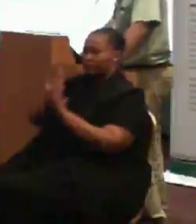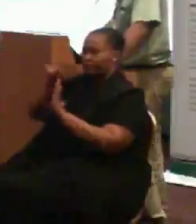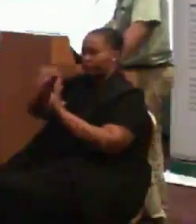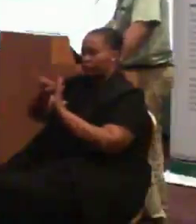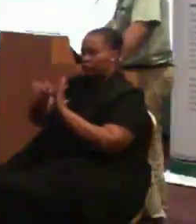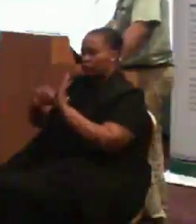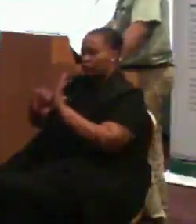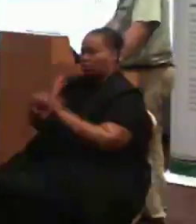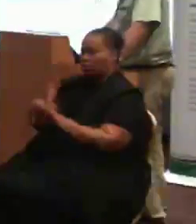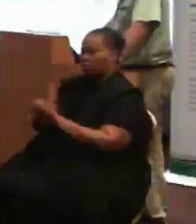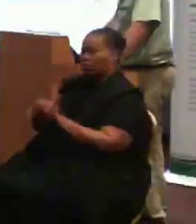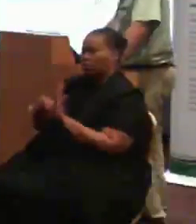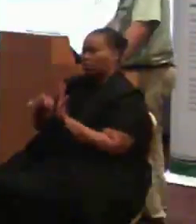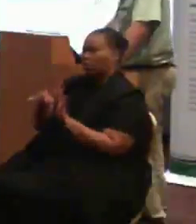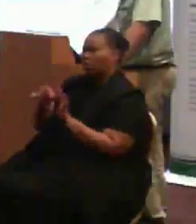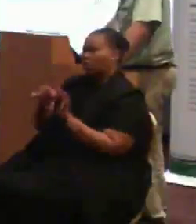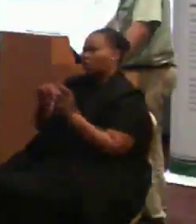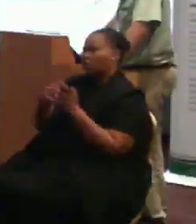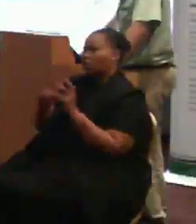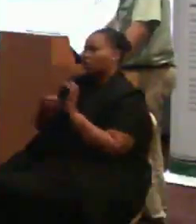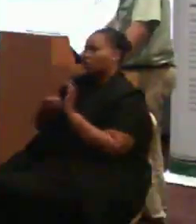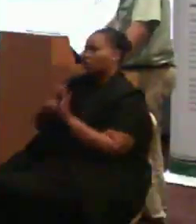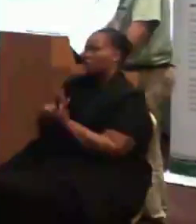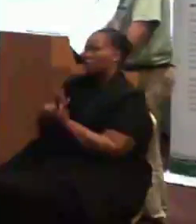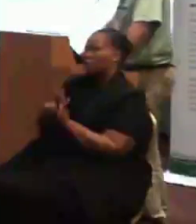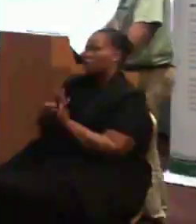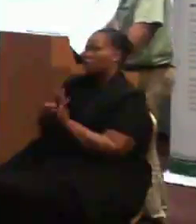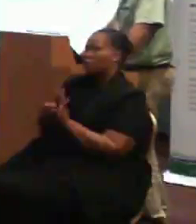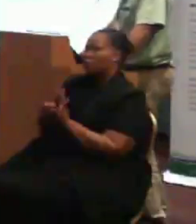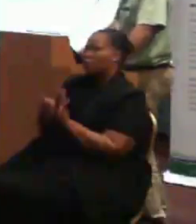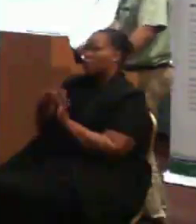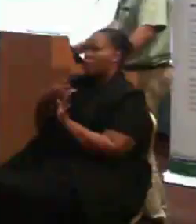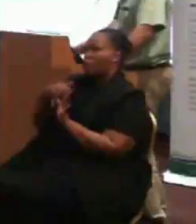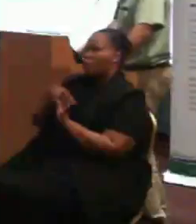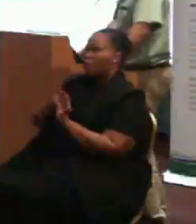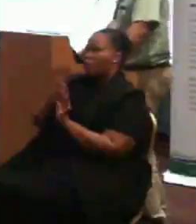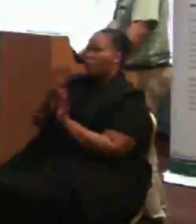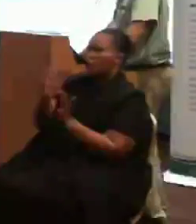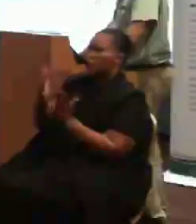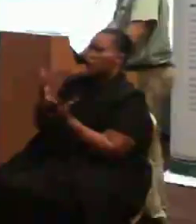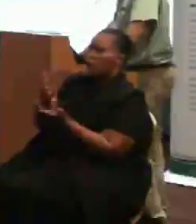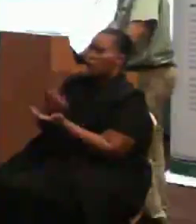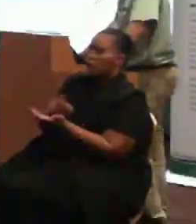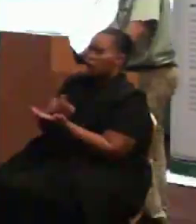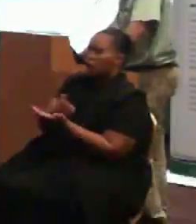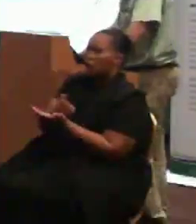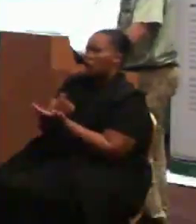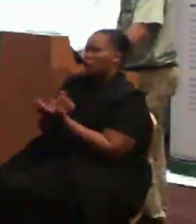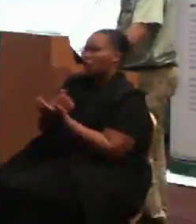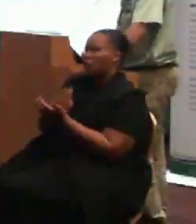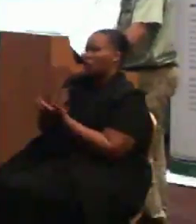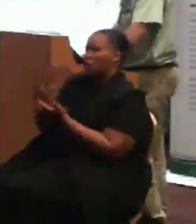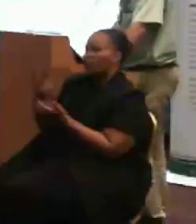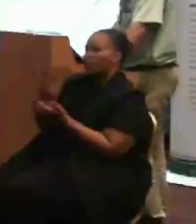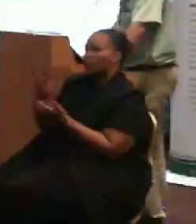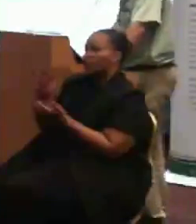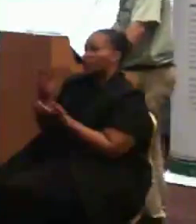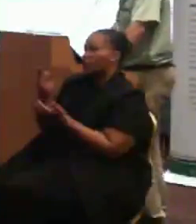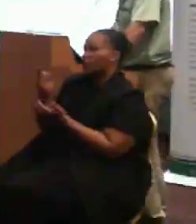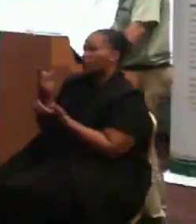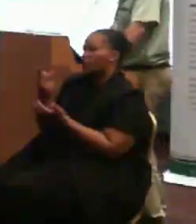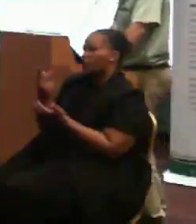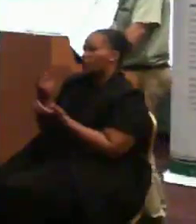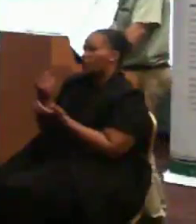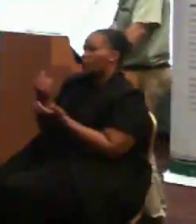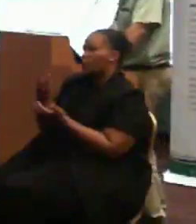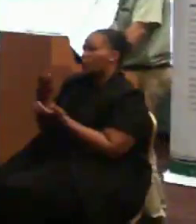show you why is agriculture price takers and what the effect of the financial cost is. So to